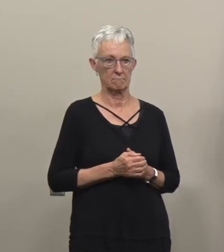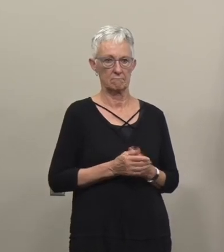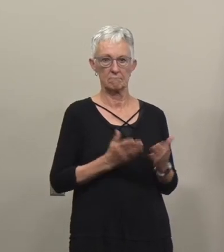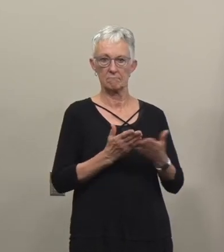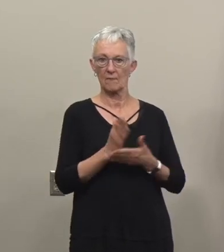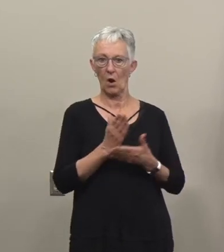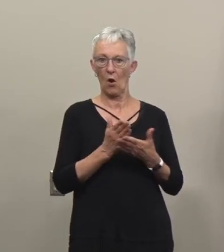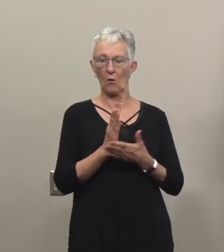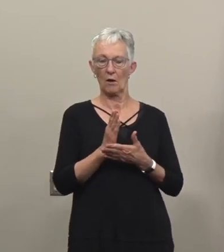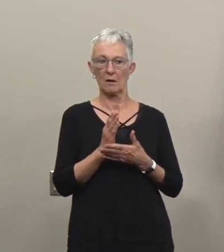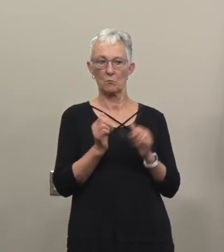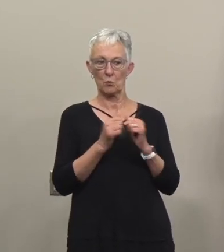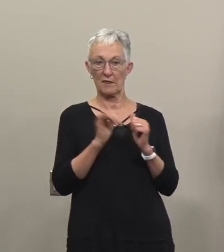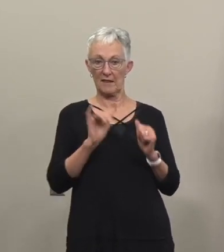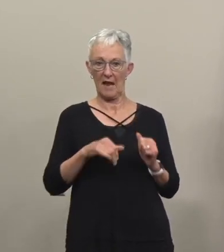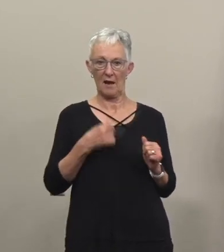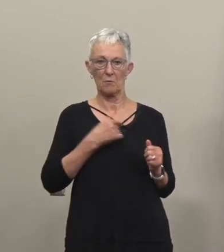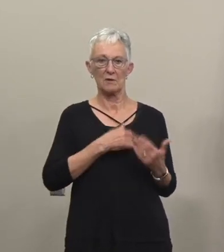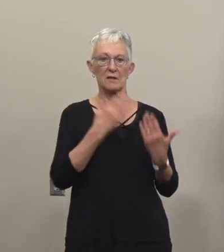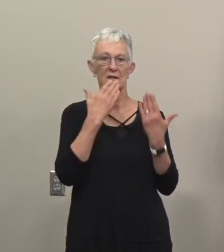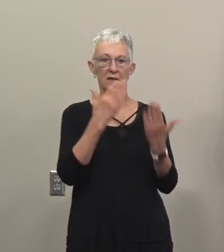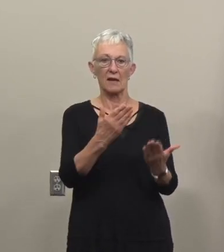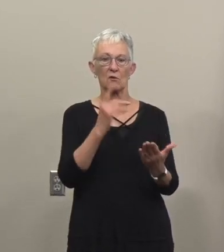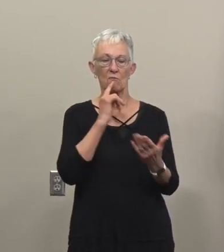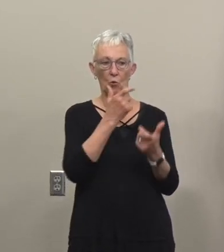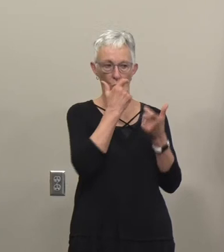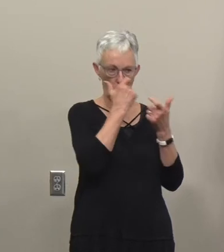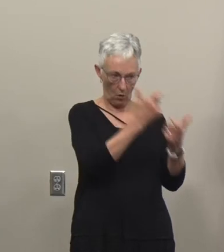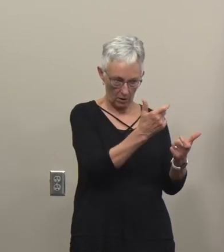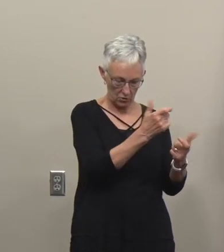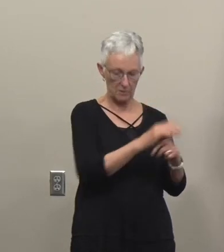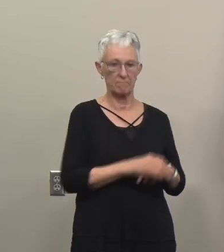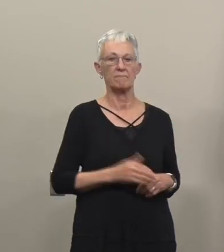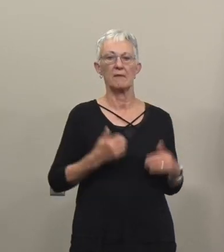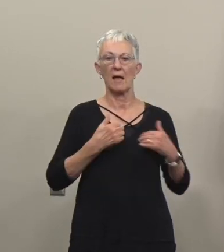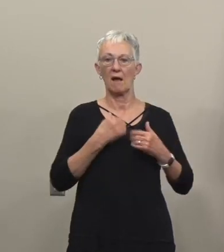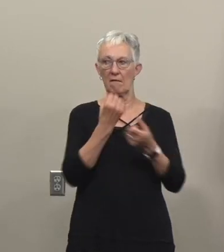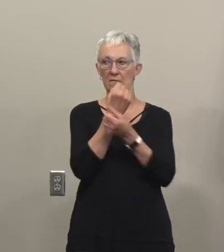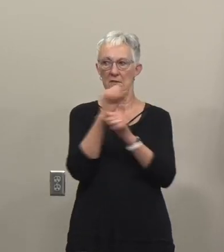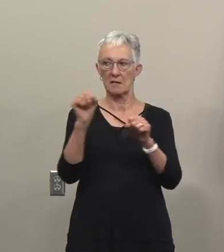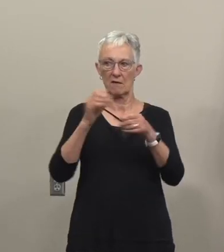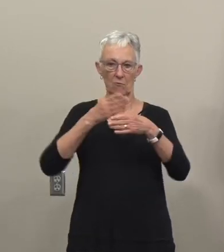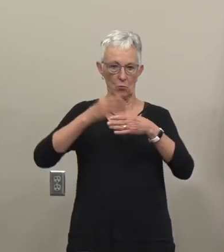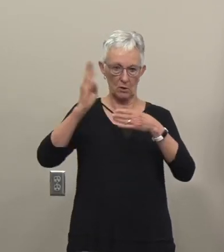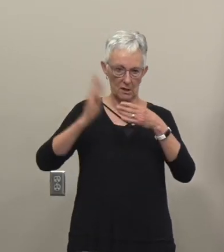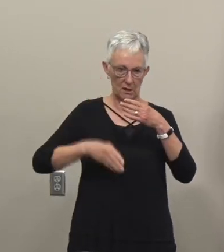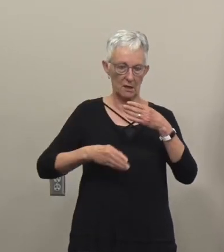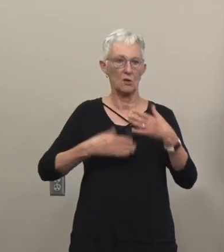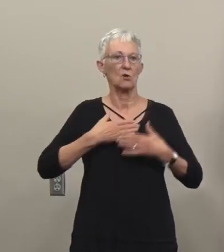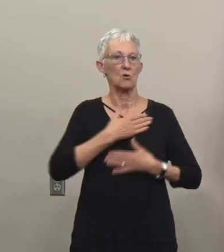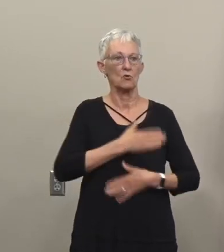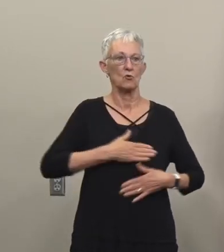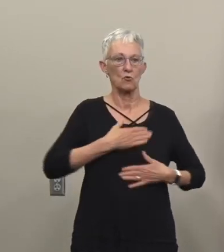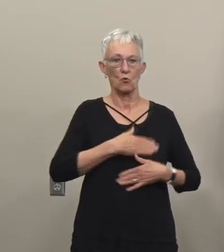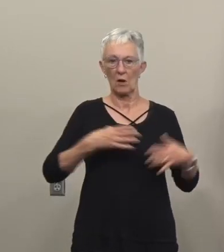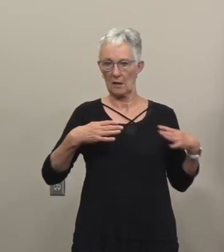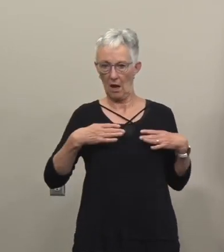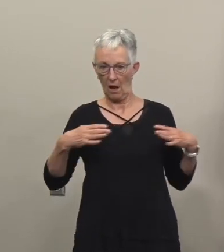All right, with that, we thank you for tuning in. We hope you have a safe weekend, that you're able to enjoy the holiday weekend